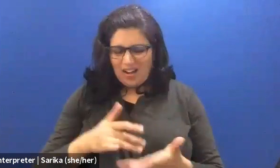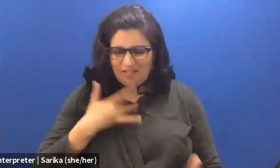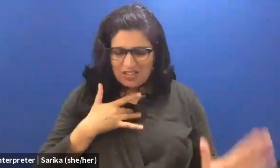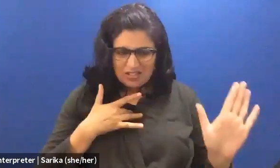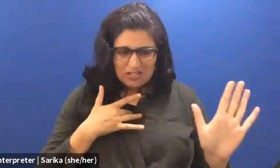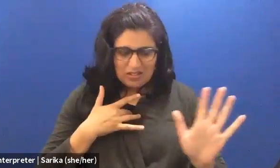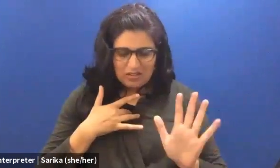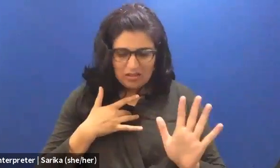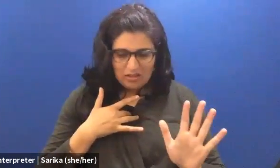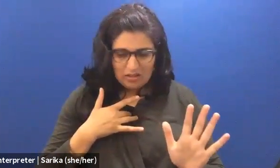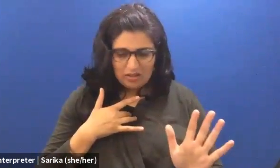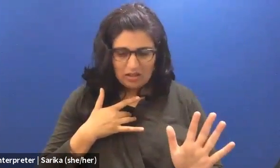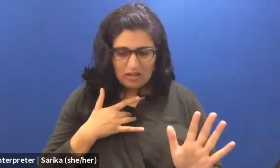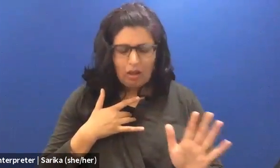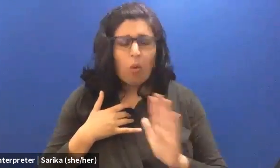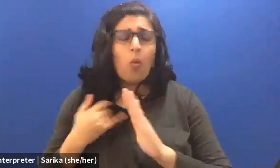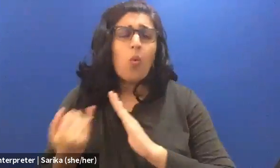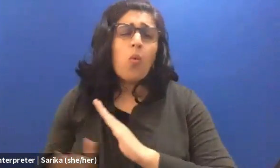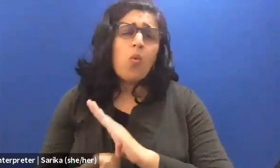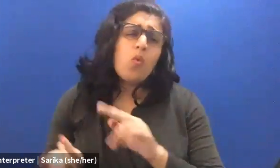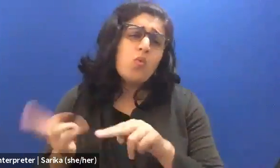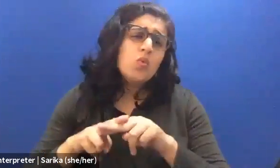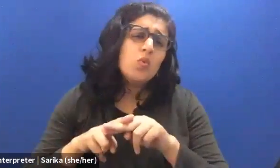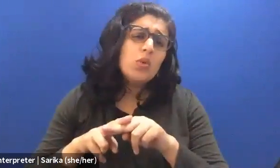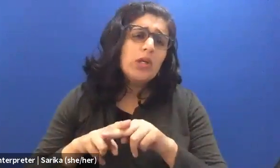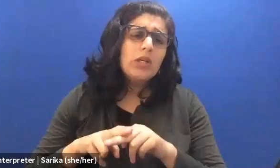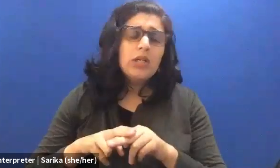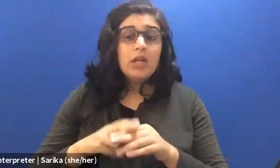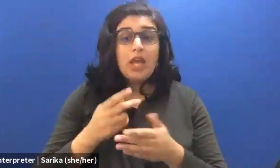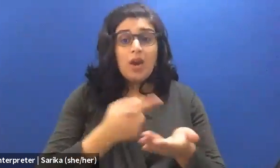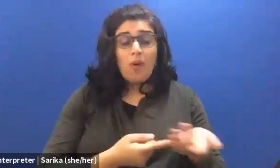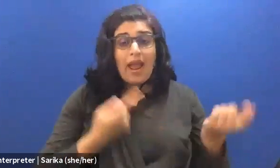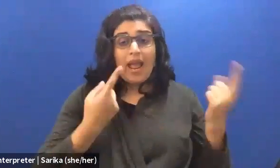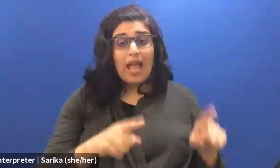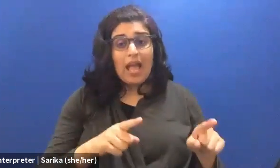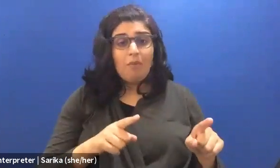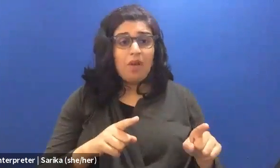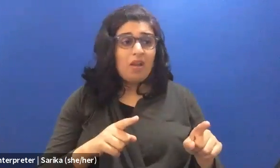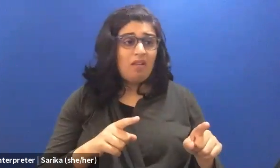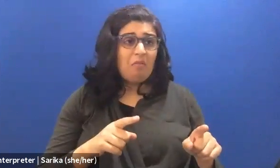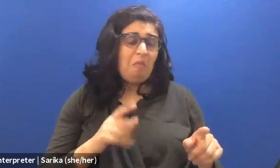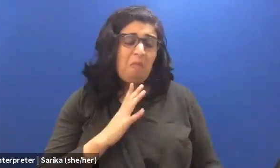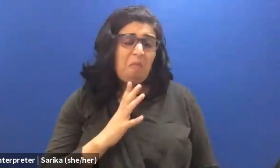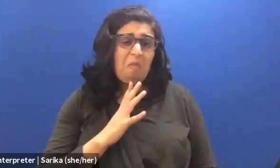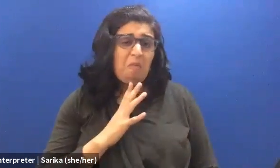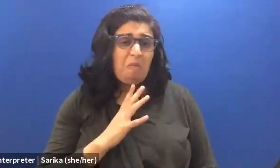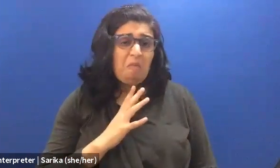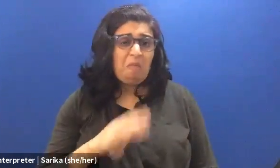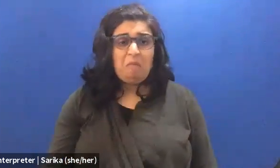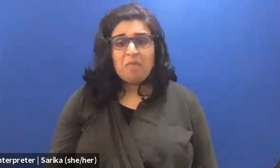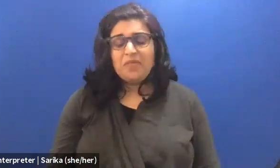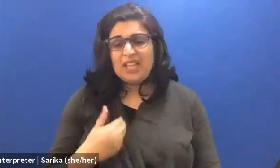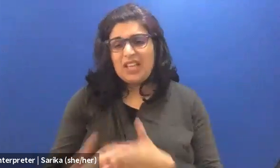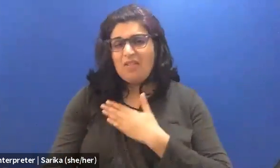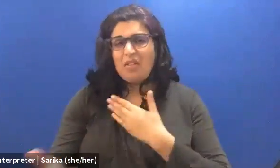really more isolating. And like what happened was okay, even though the person didn't like